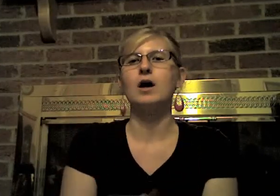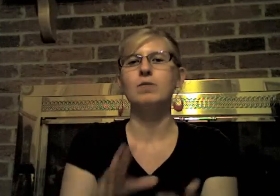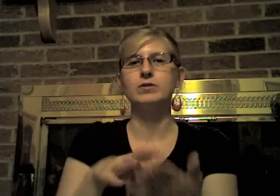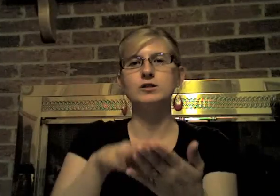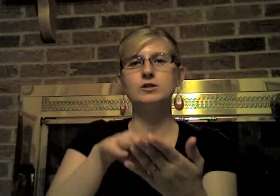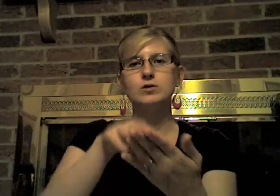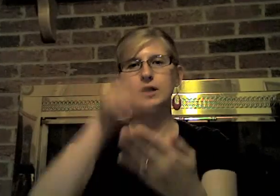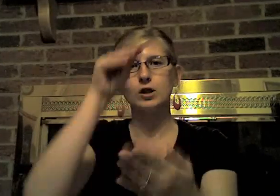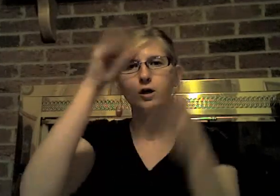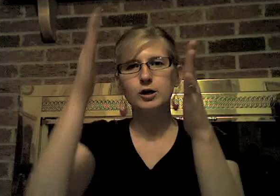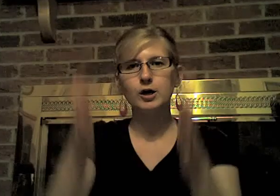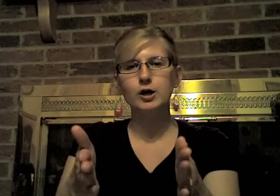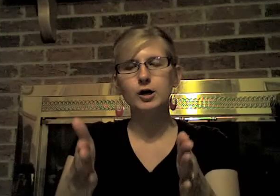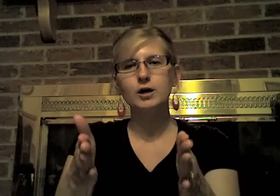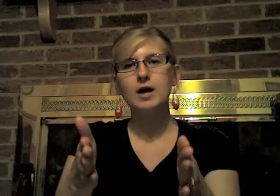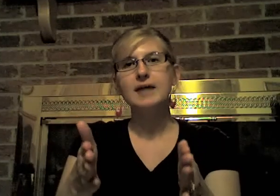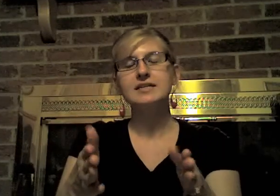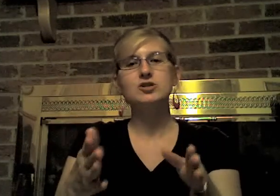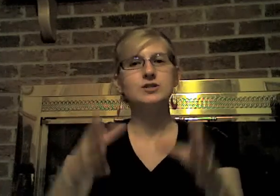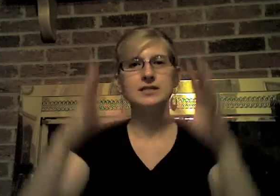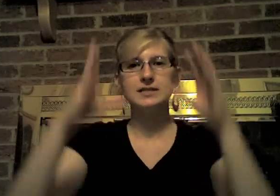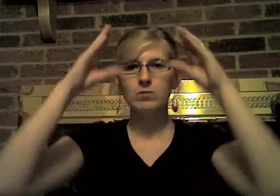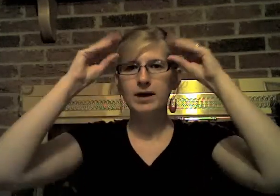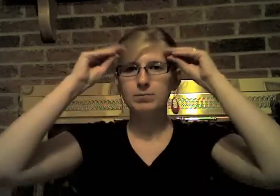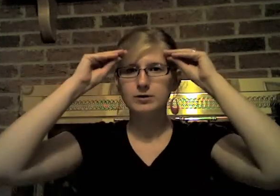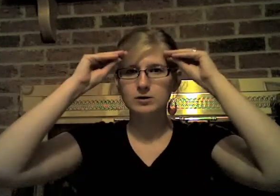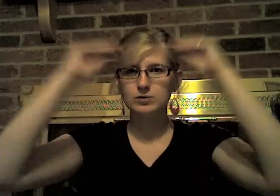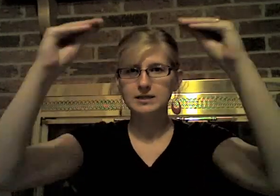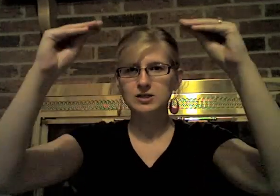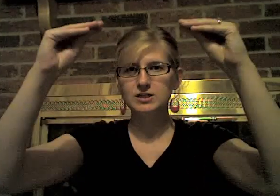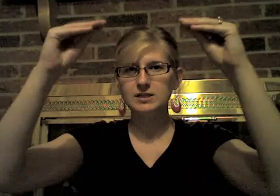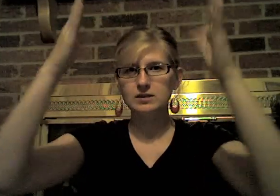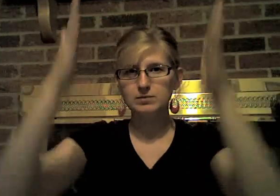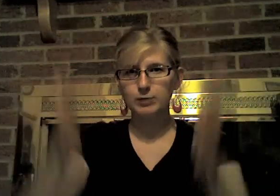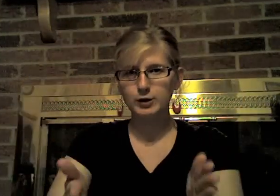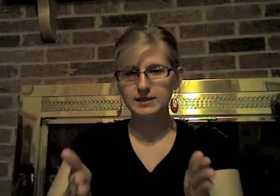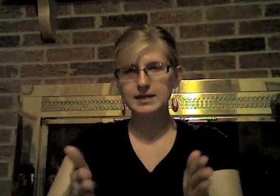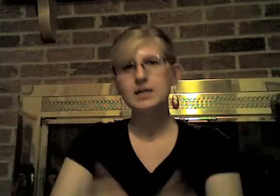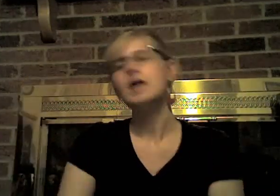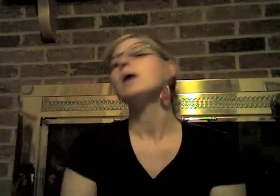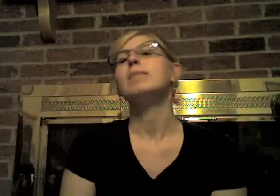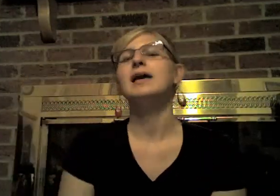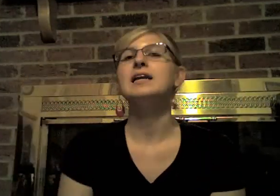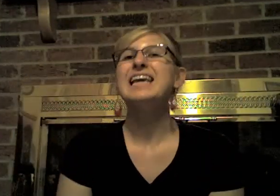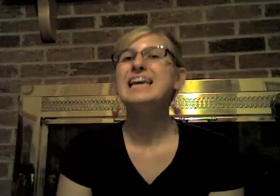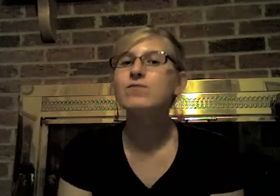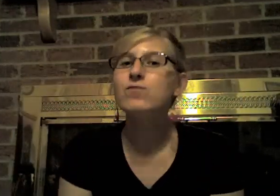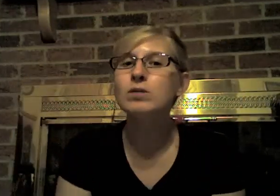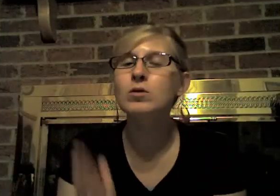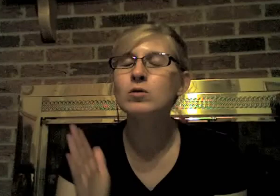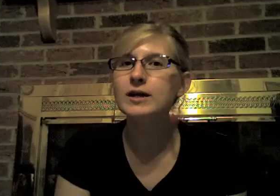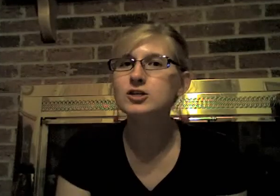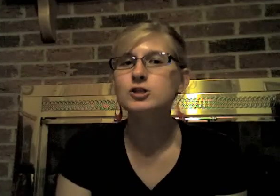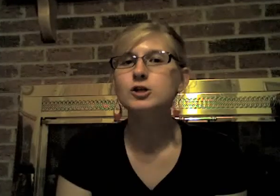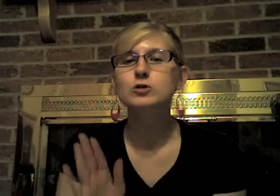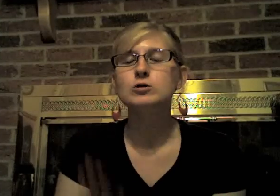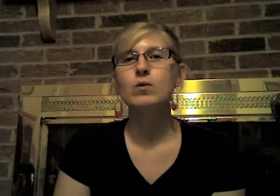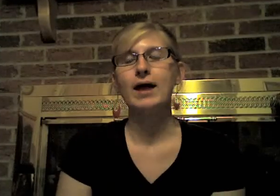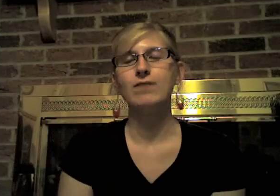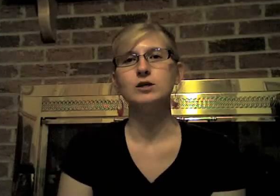with the student. Learner. Teacher's the same way, a person who teaches, person. But in informal register, you don't have to use